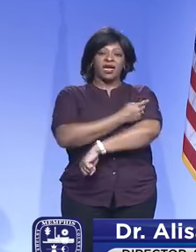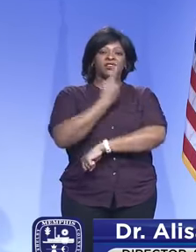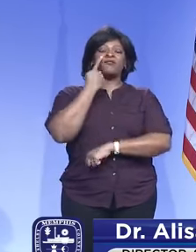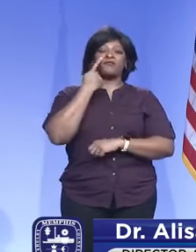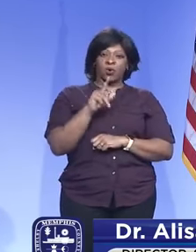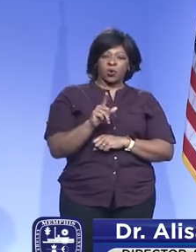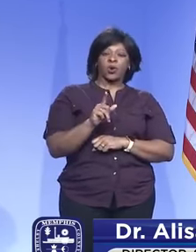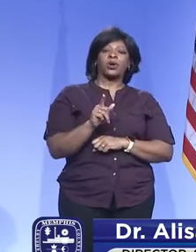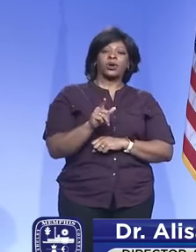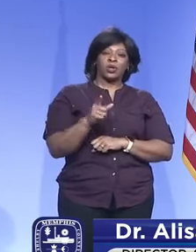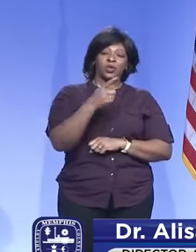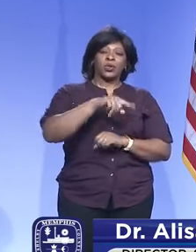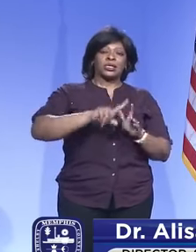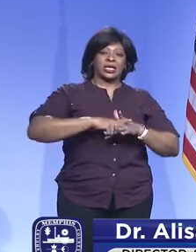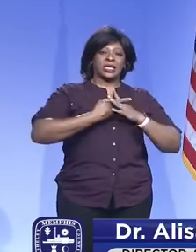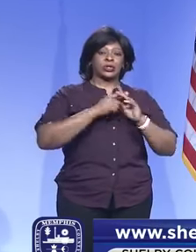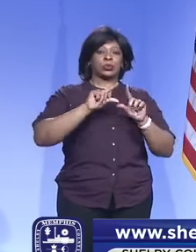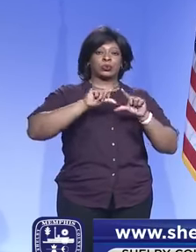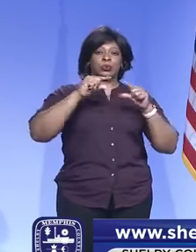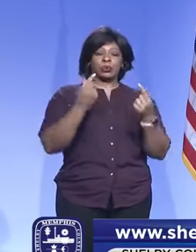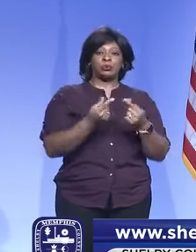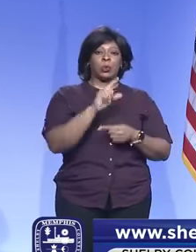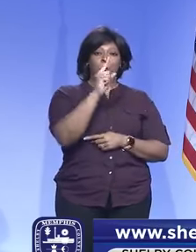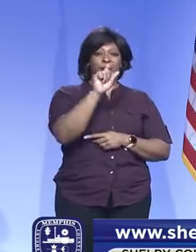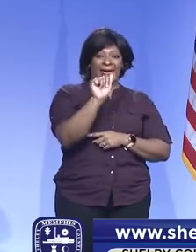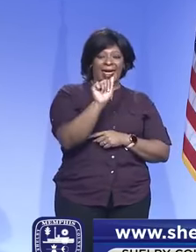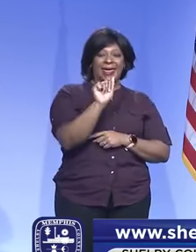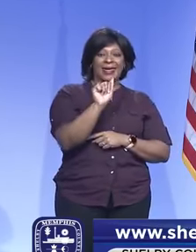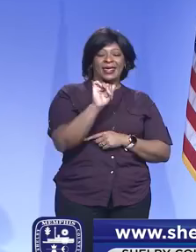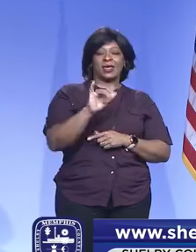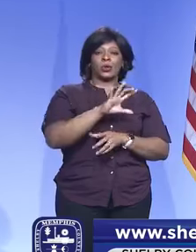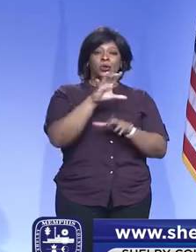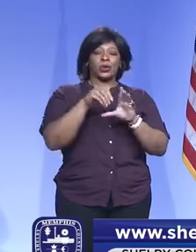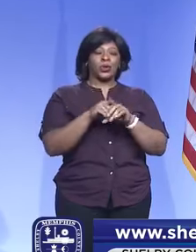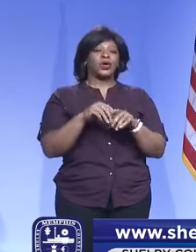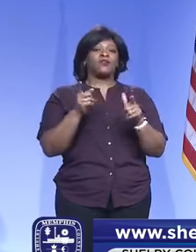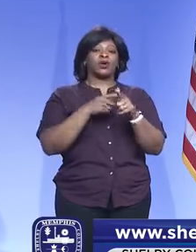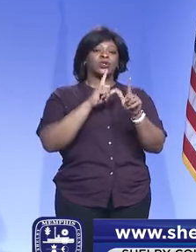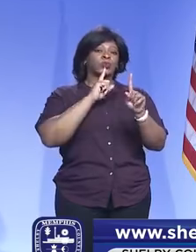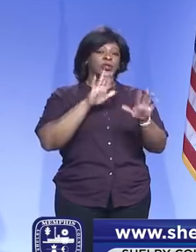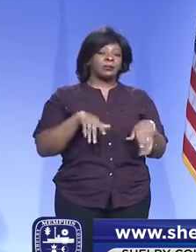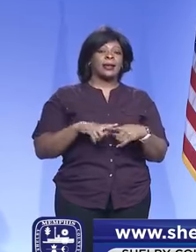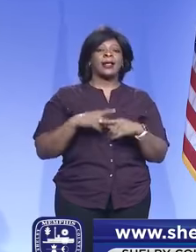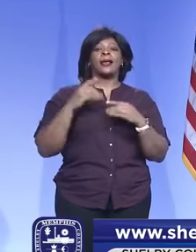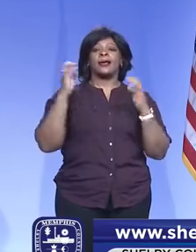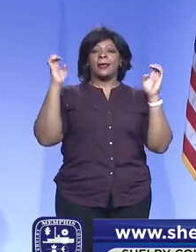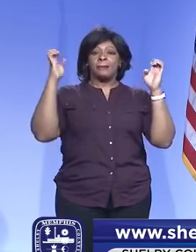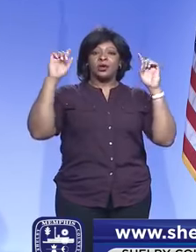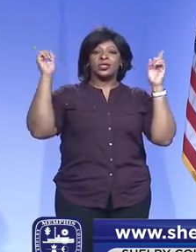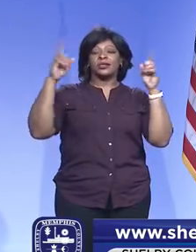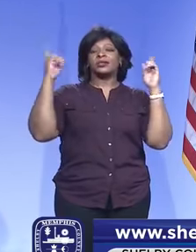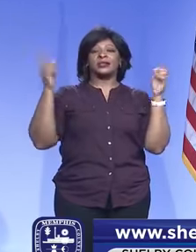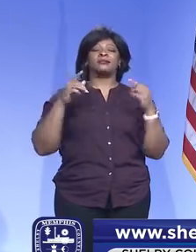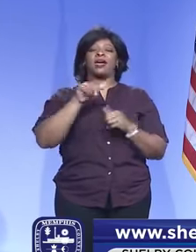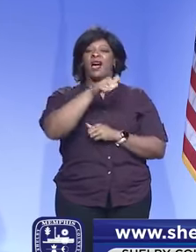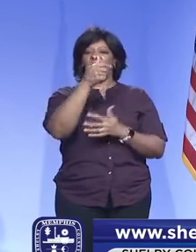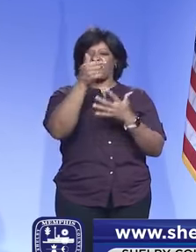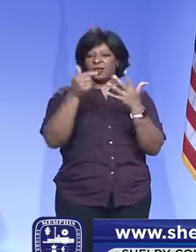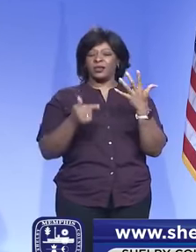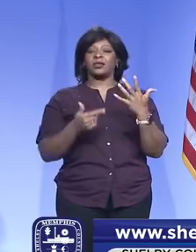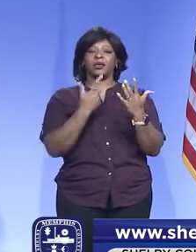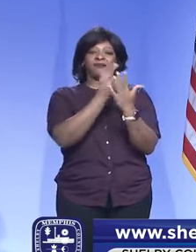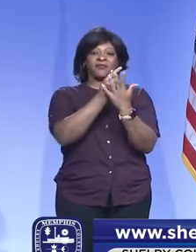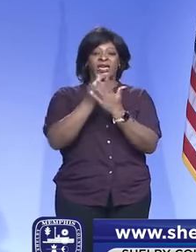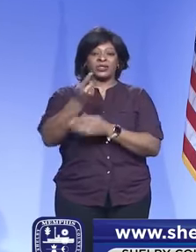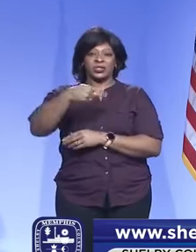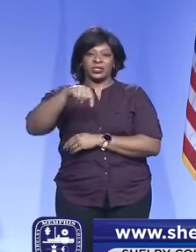for the initial group, so group 1A, which includes first responders, paramedics, and some others. We need to be able